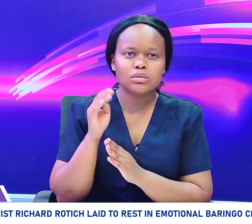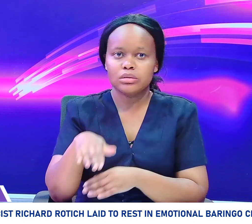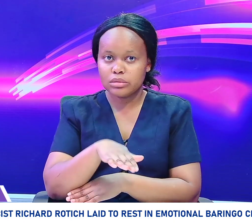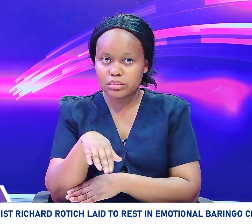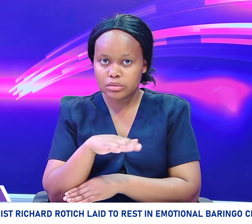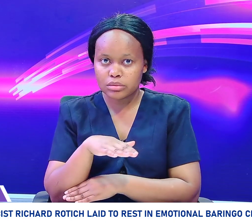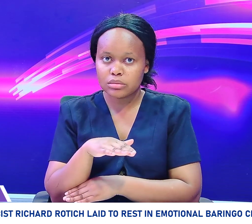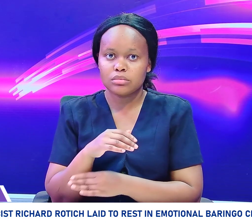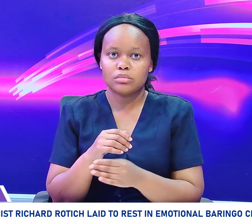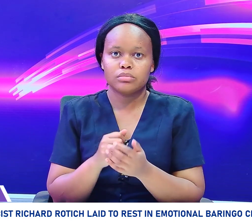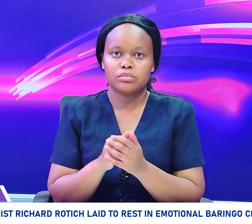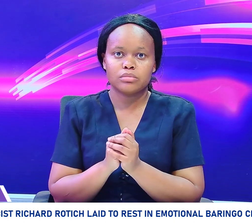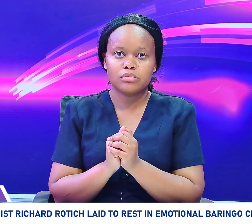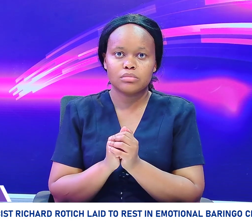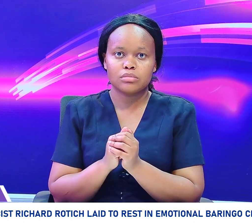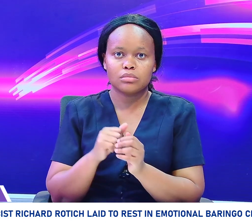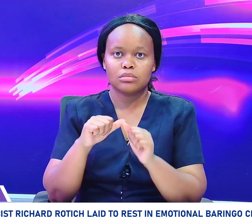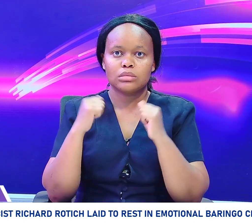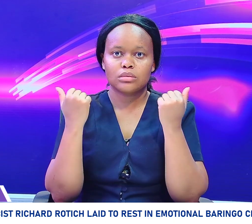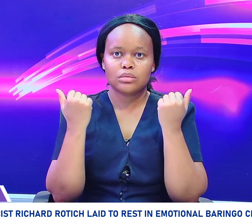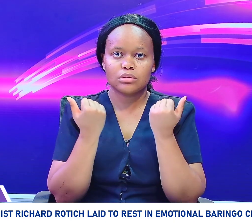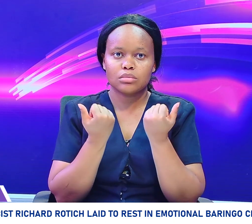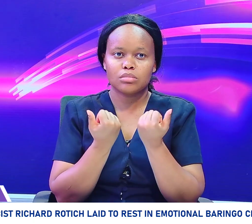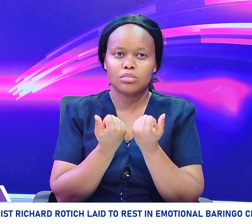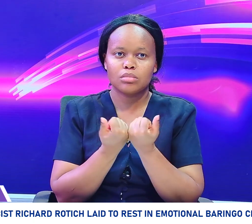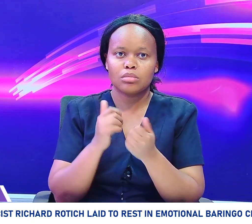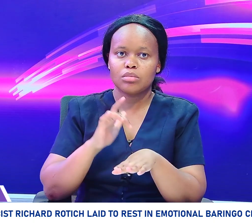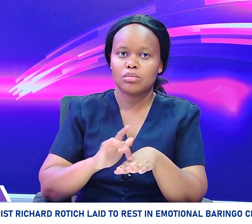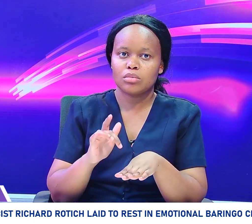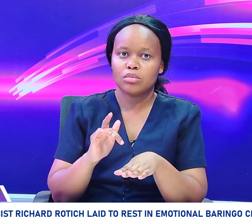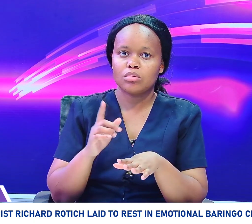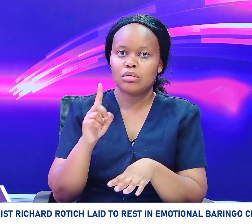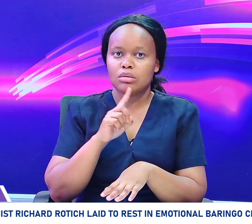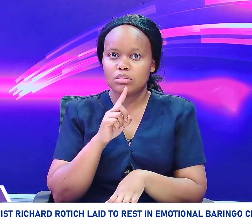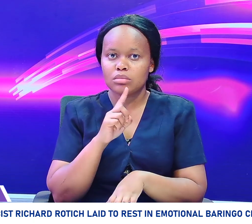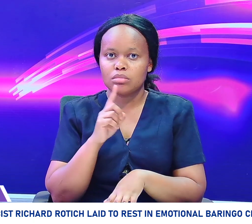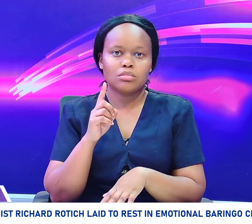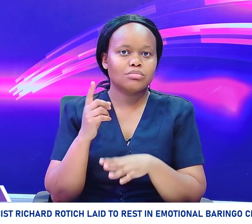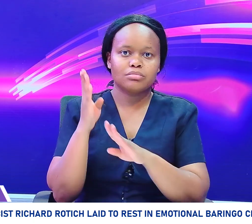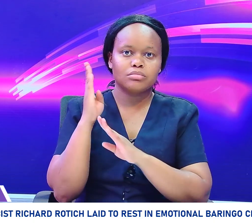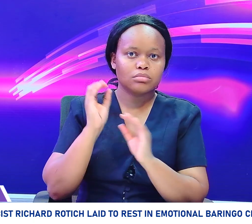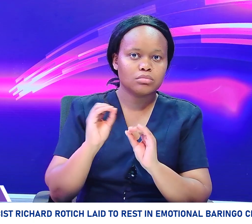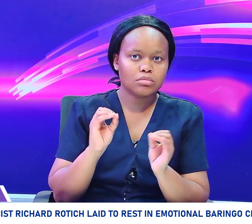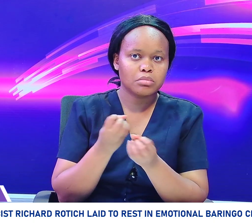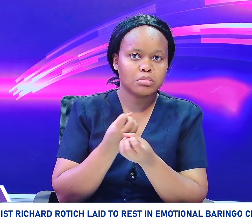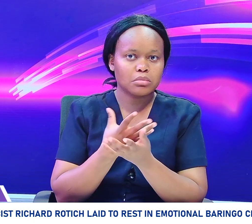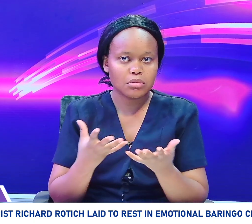burial renewed calls for enhanced security in the area, with mourners urging authorities to